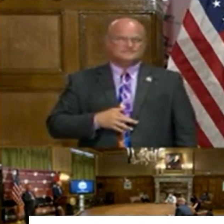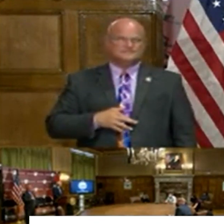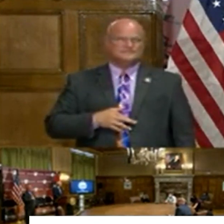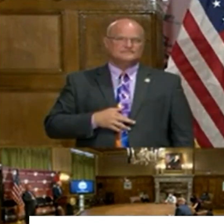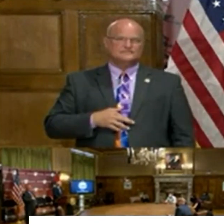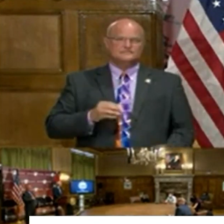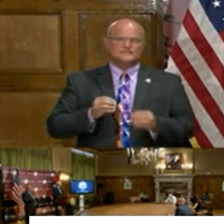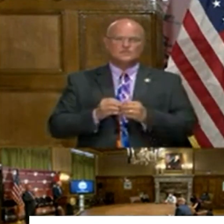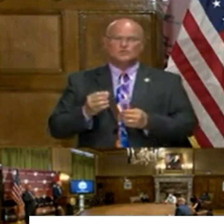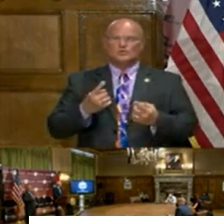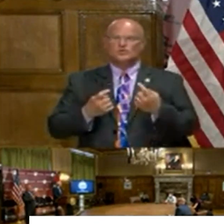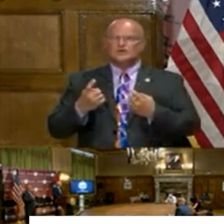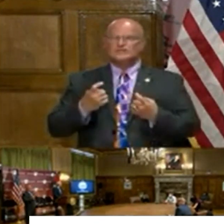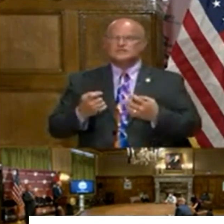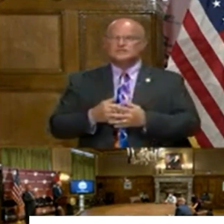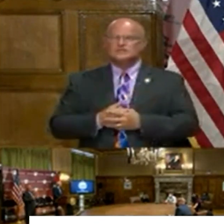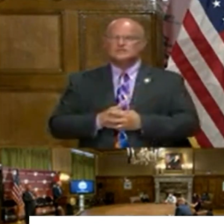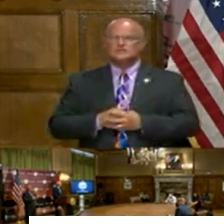Any other questions?